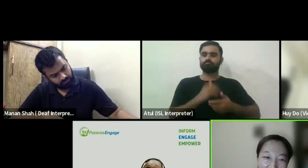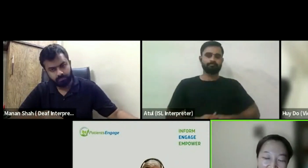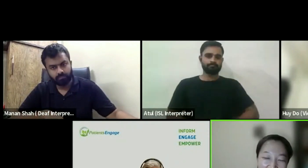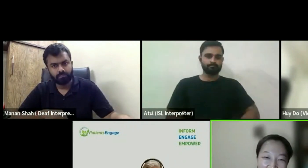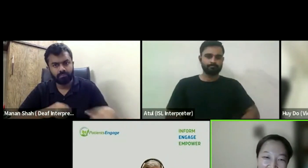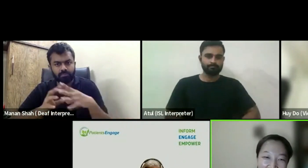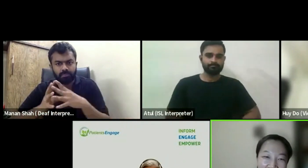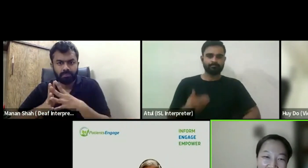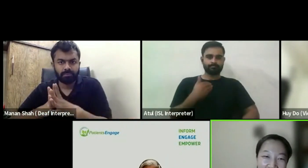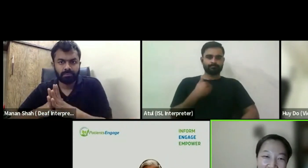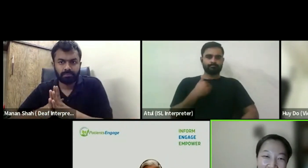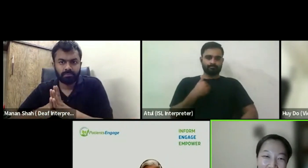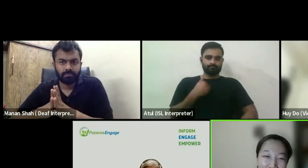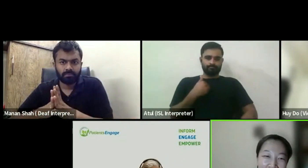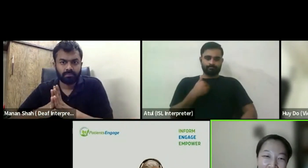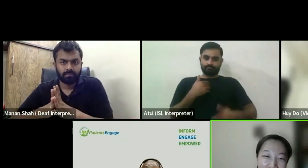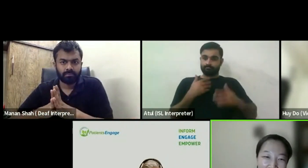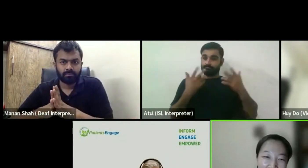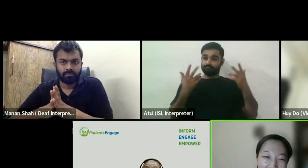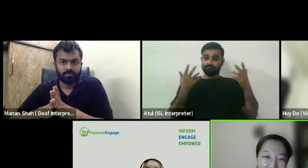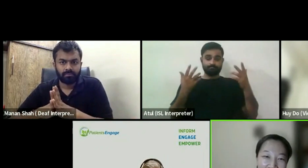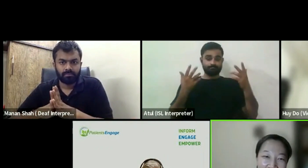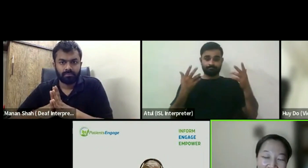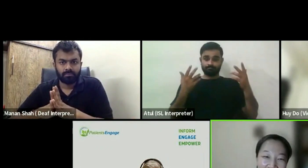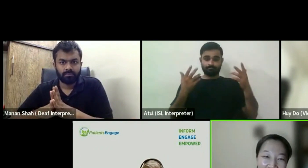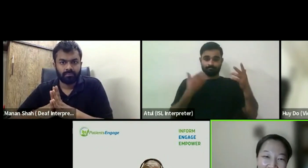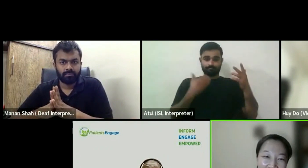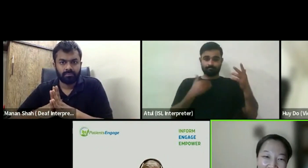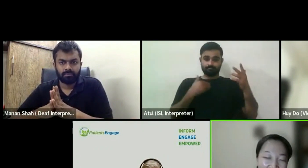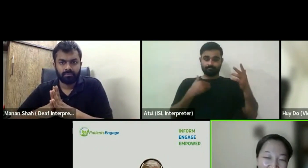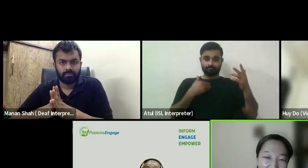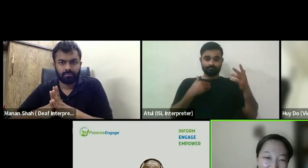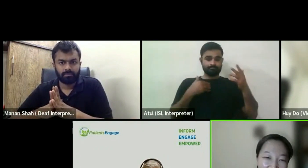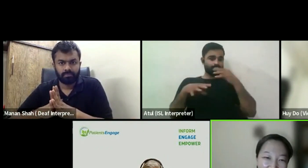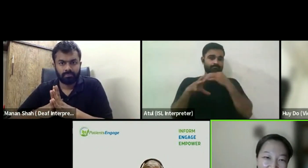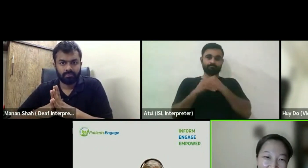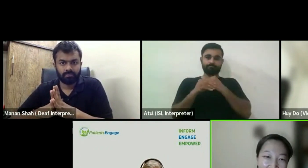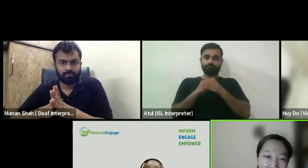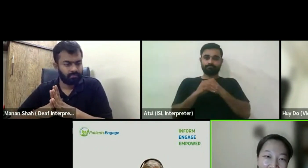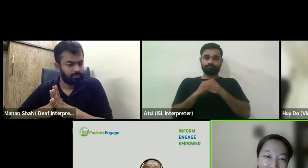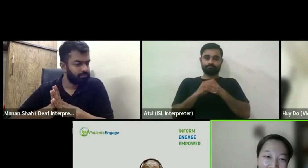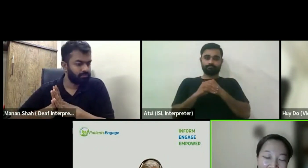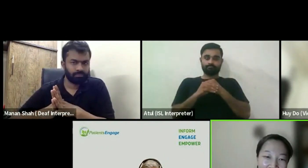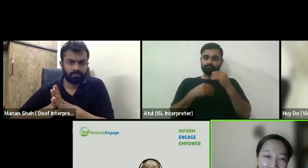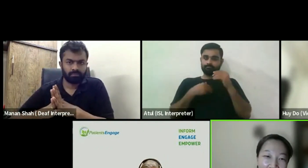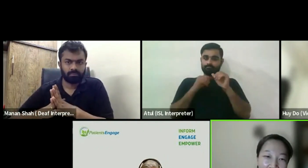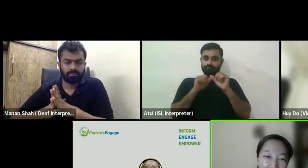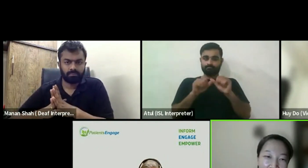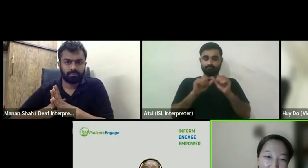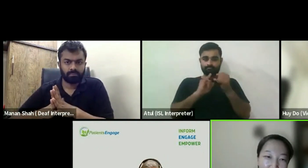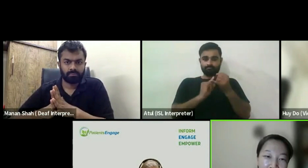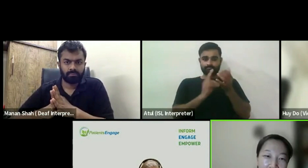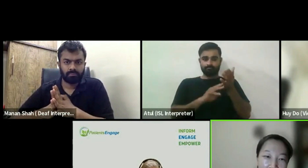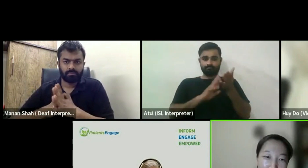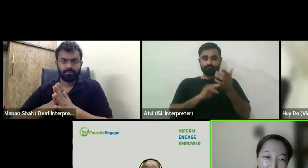Actually, I didn't. I'm not so good at. I didn't understand very well the question. It